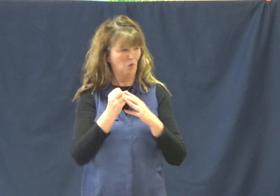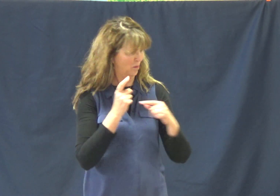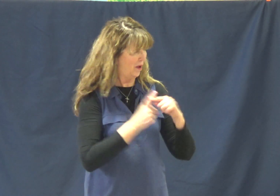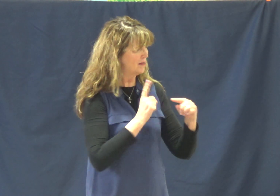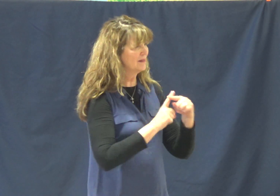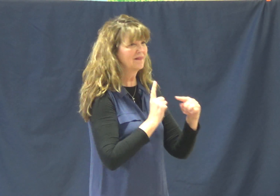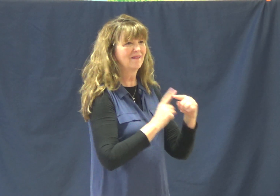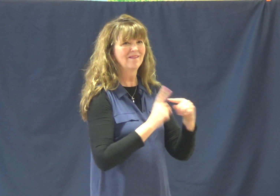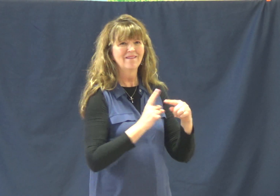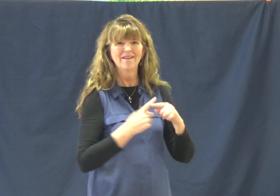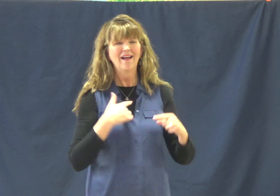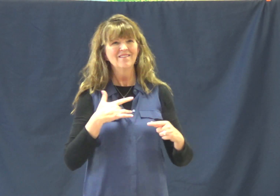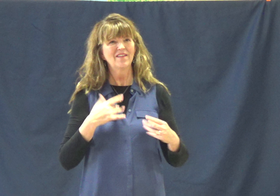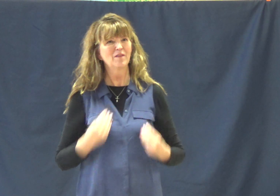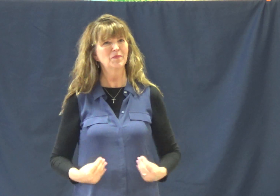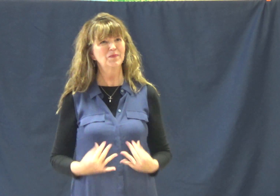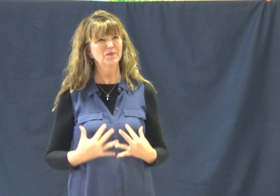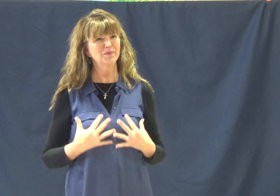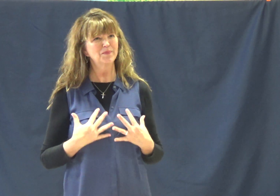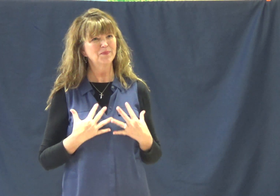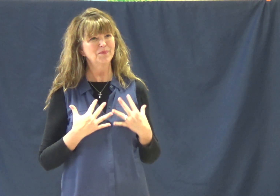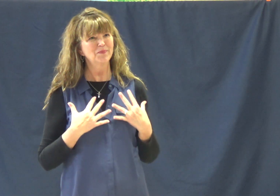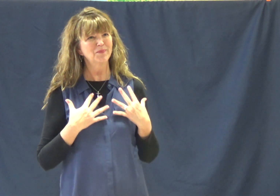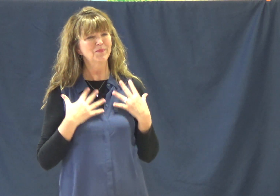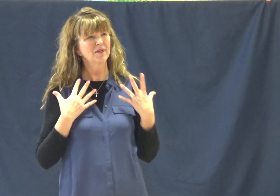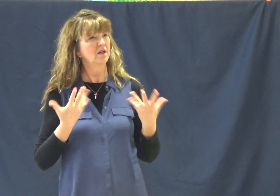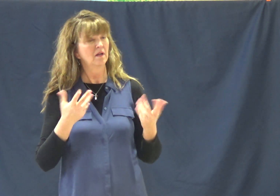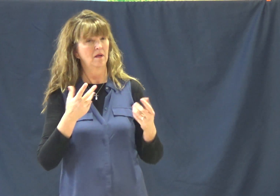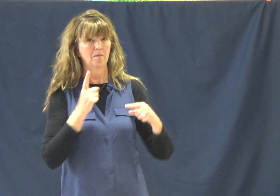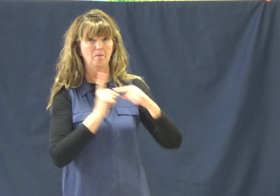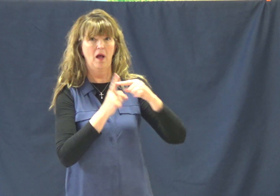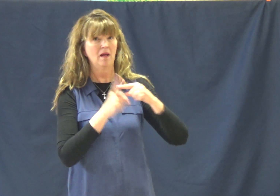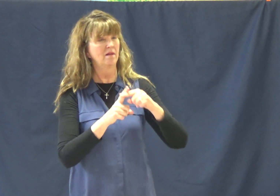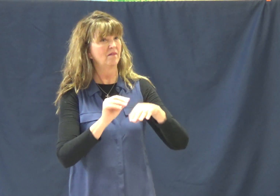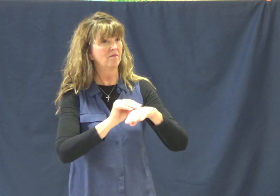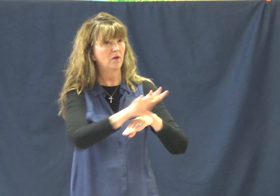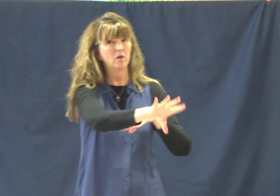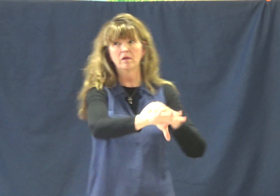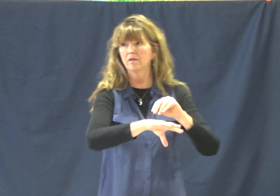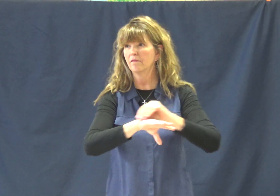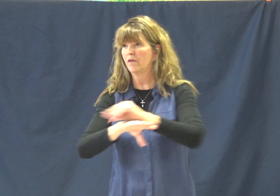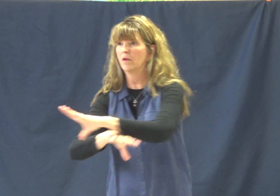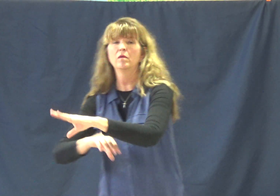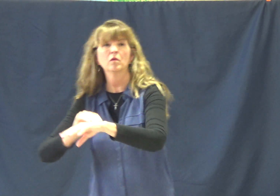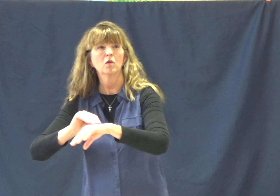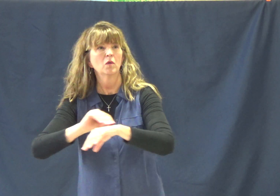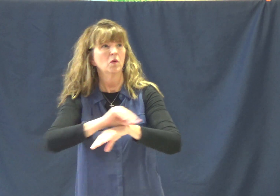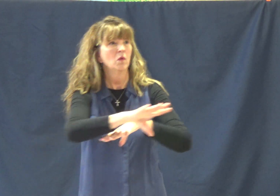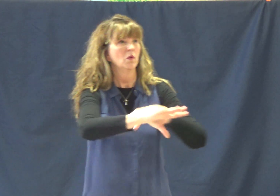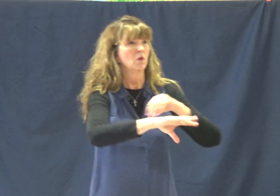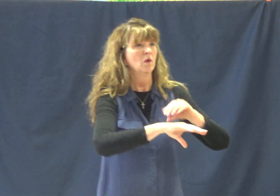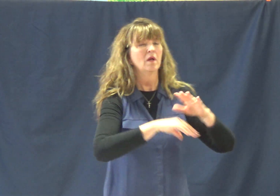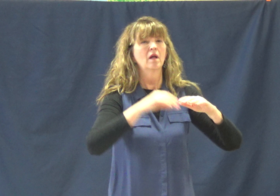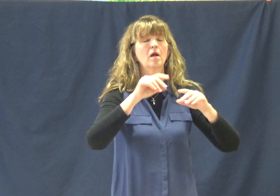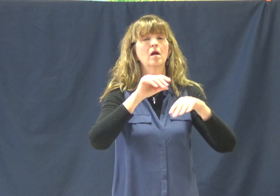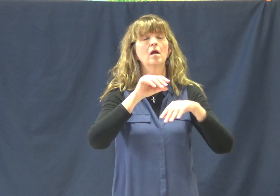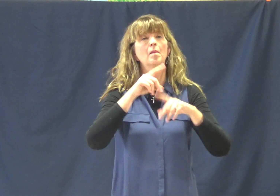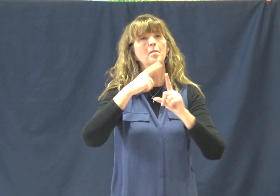when I came in, everything was so positive and it made me feel so inspired. You know, positivism will influence